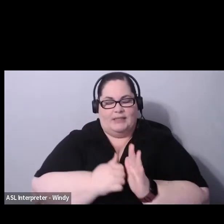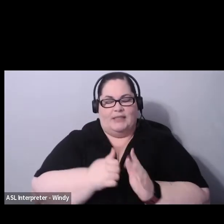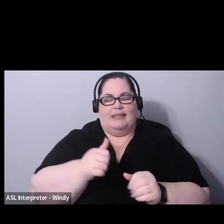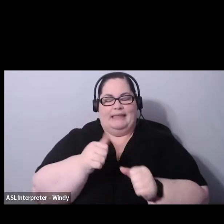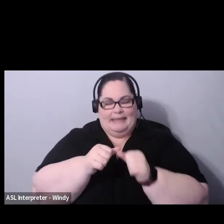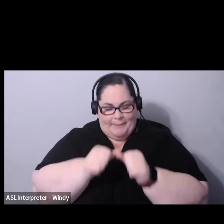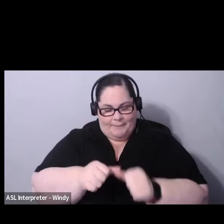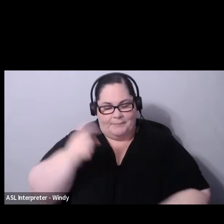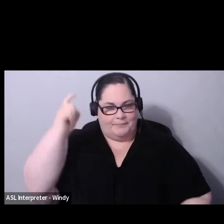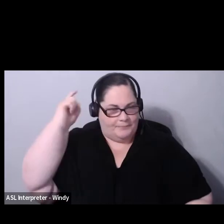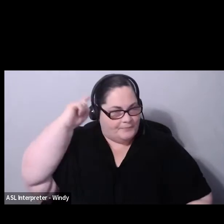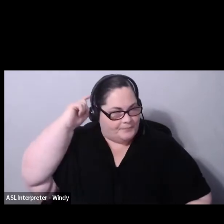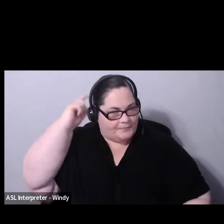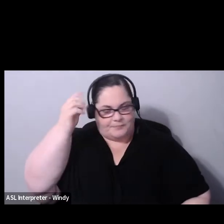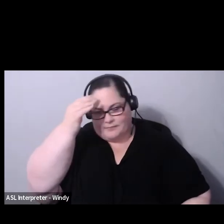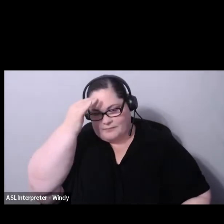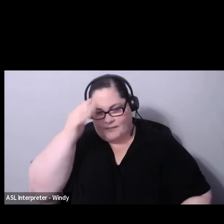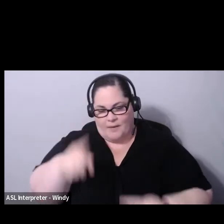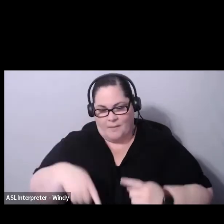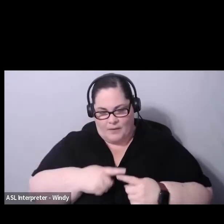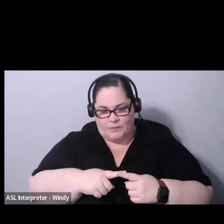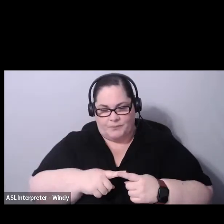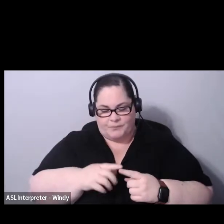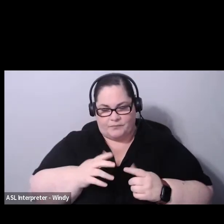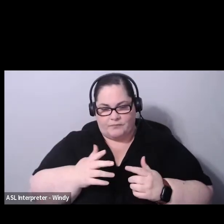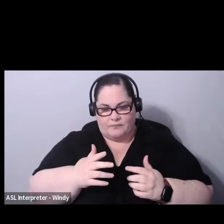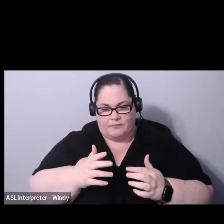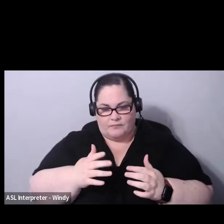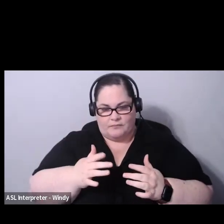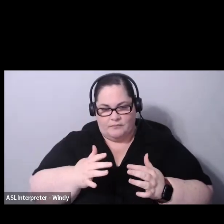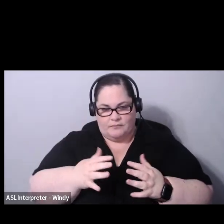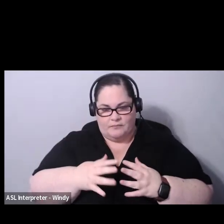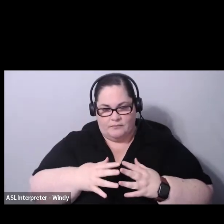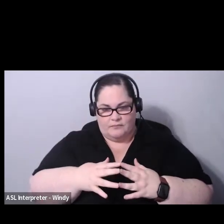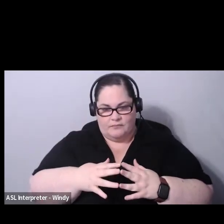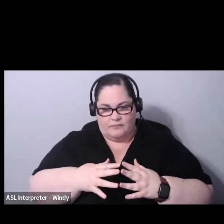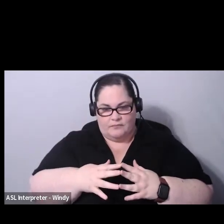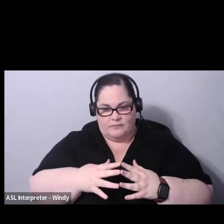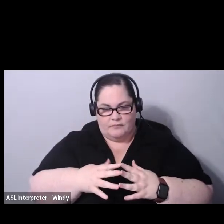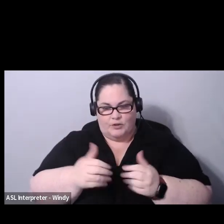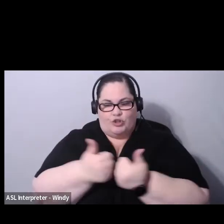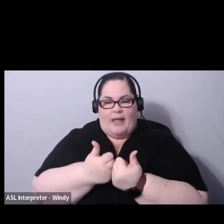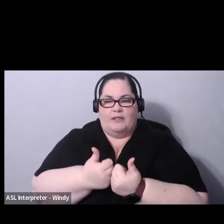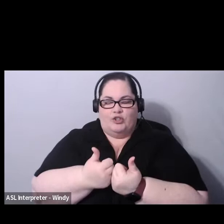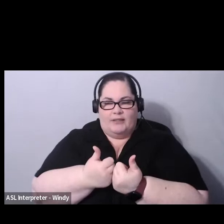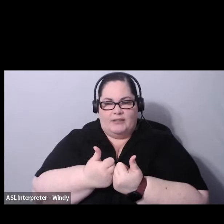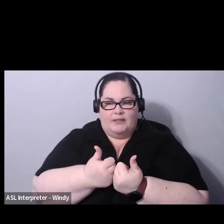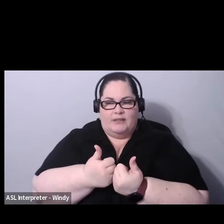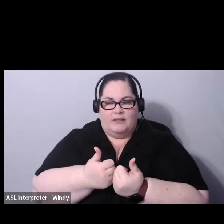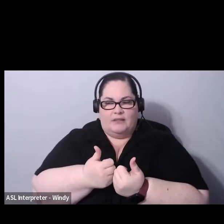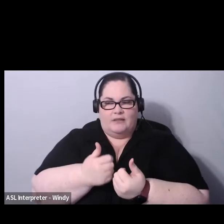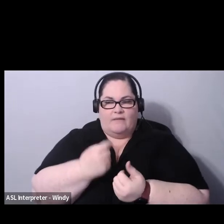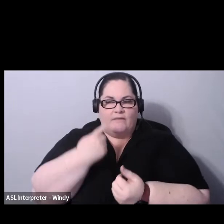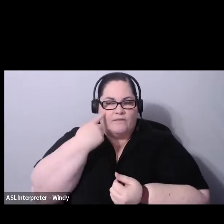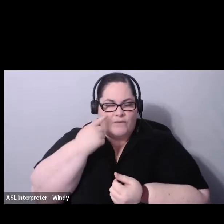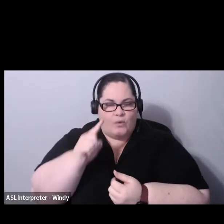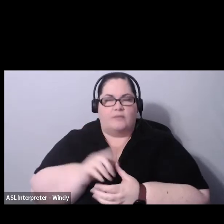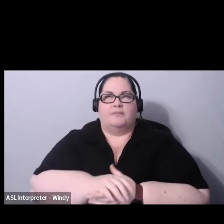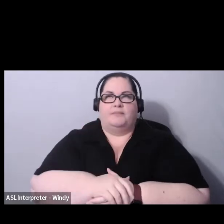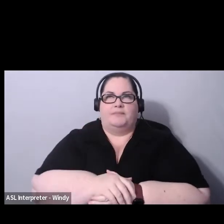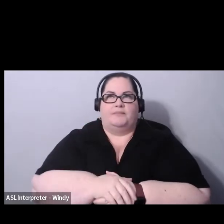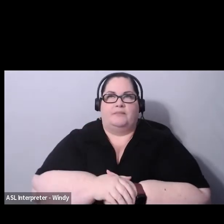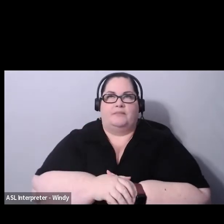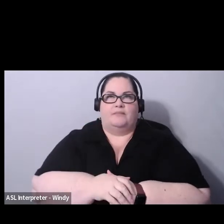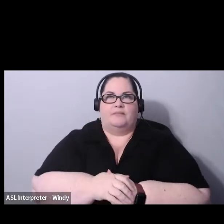mind, to keep a watch out for any challenges out there as far as, because that, again, that's